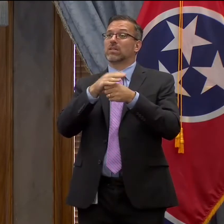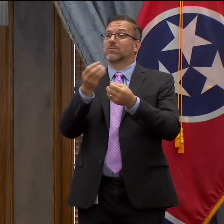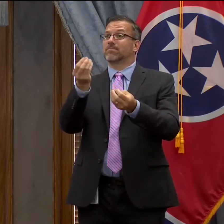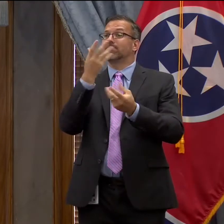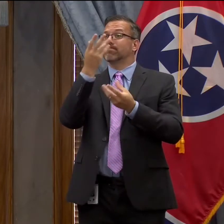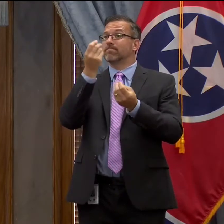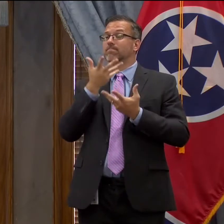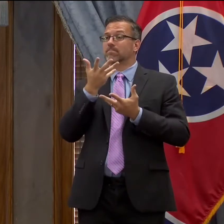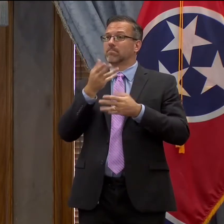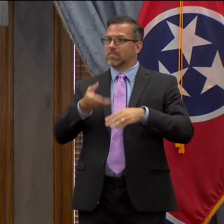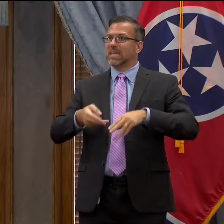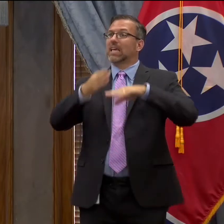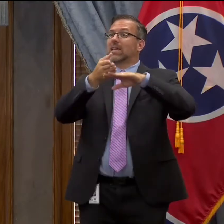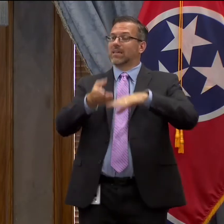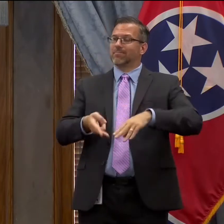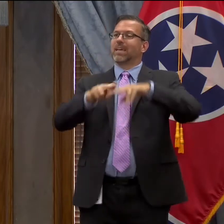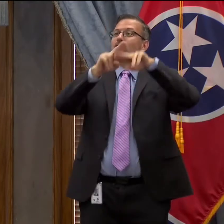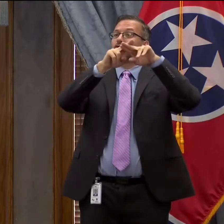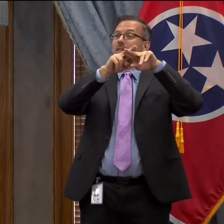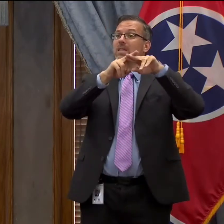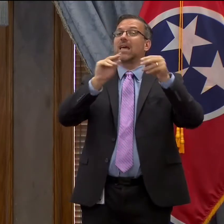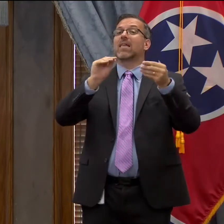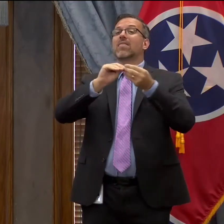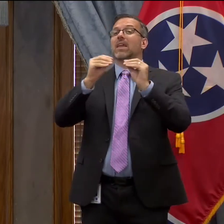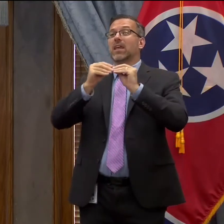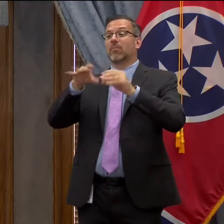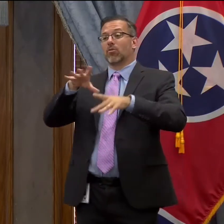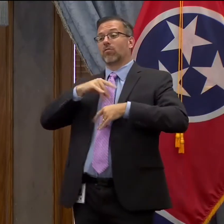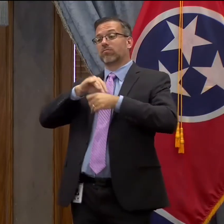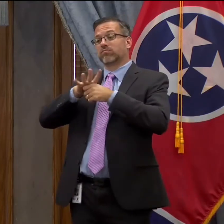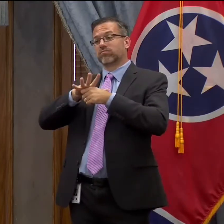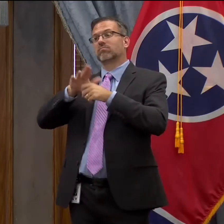increased, we've actually seen a decrease in the number of positive cases being